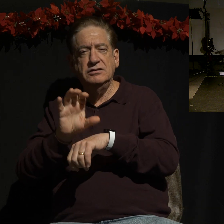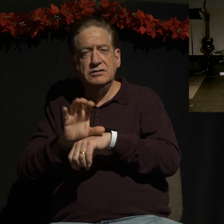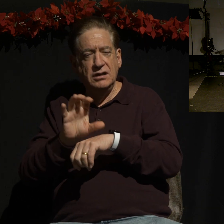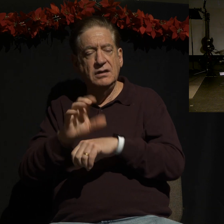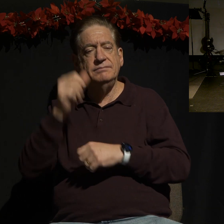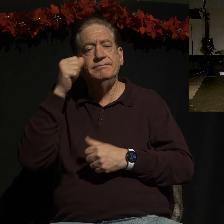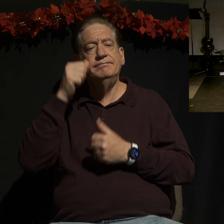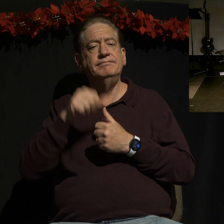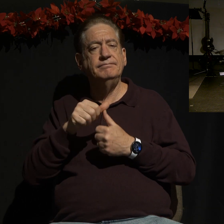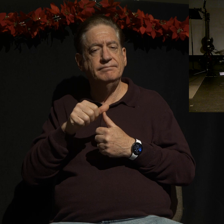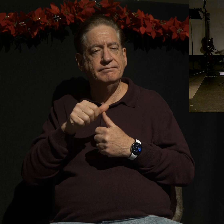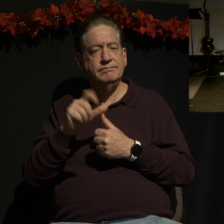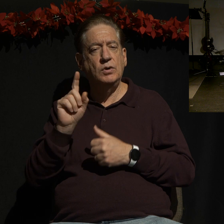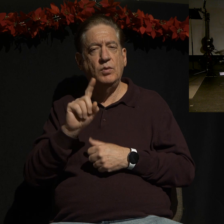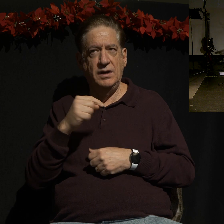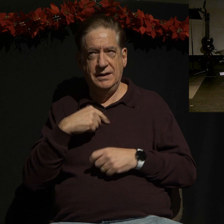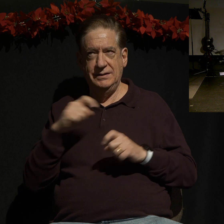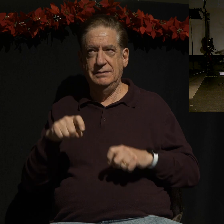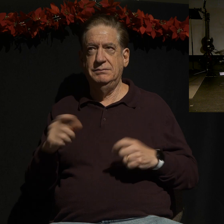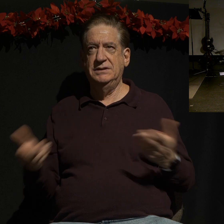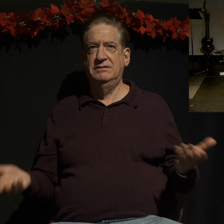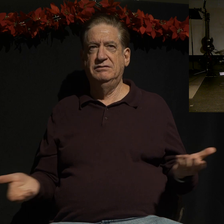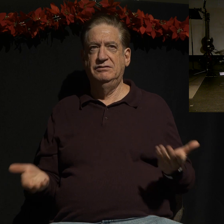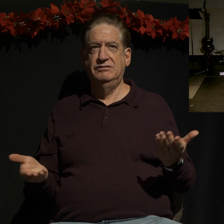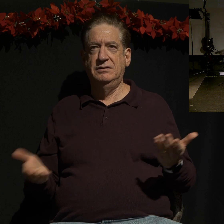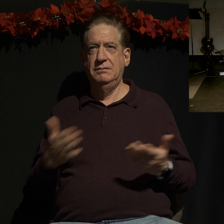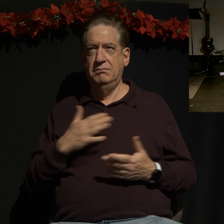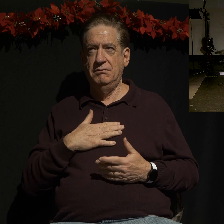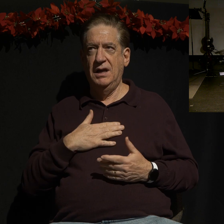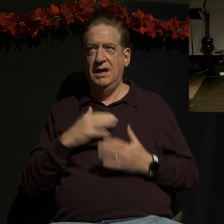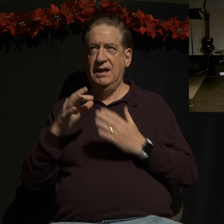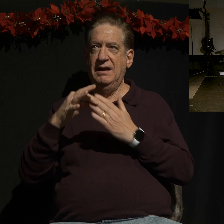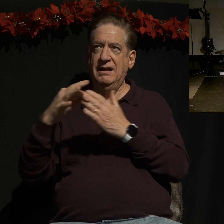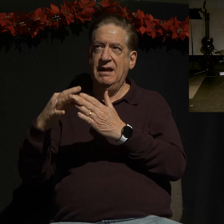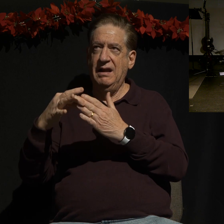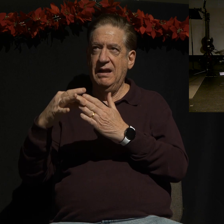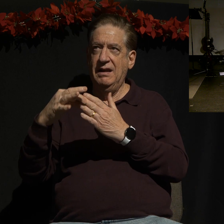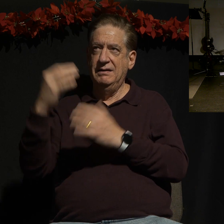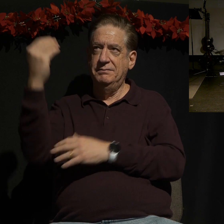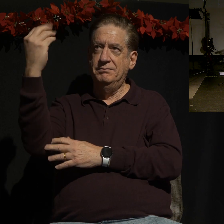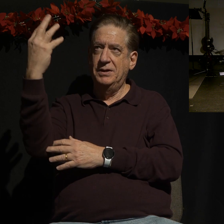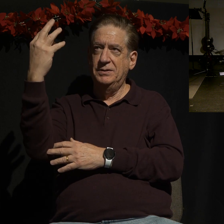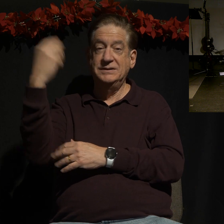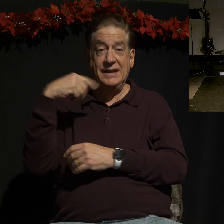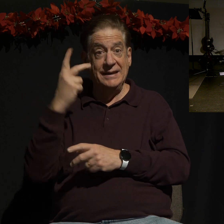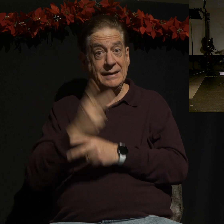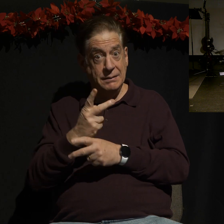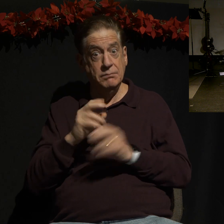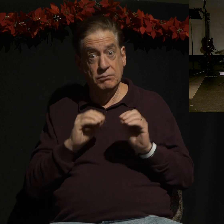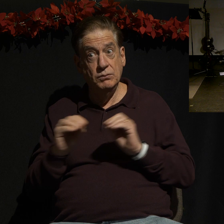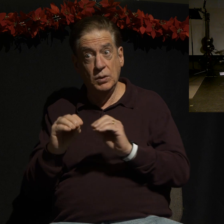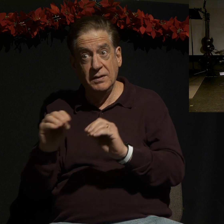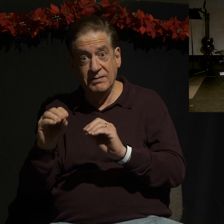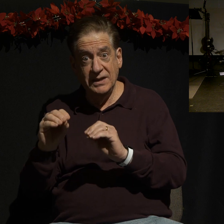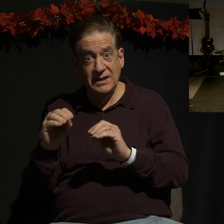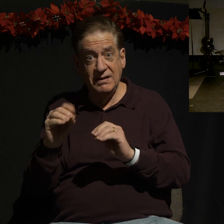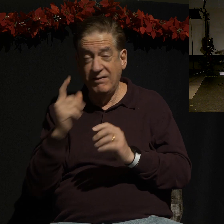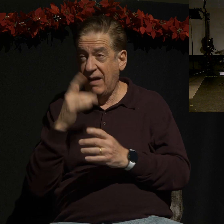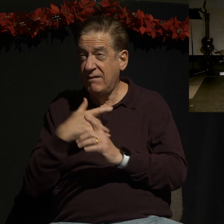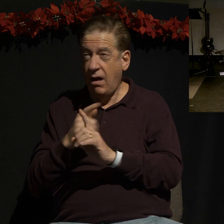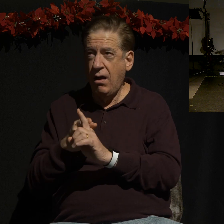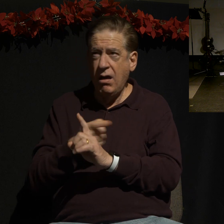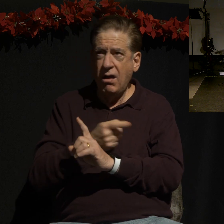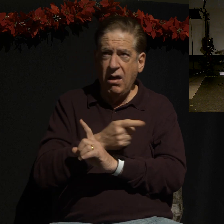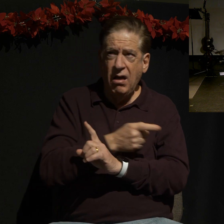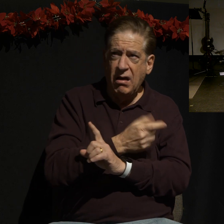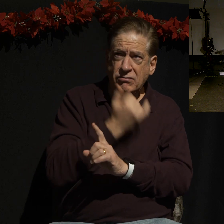okay, no, this is where I need to be. This is my guiding post, and I can keep moving. And if I find myself wandering this way and I